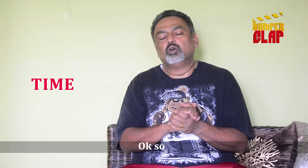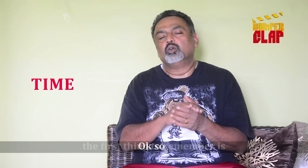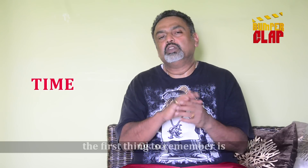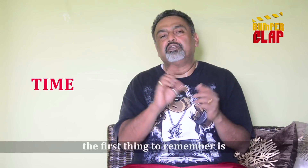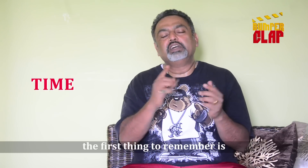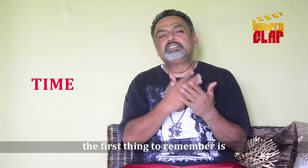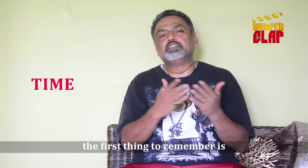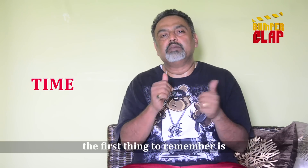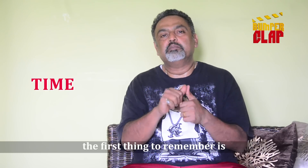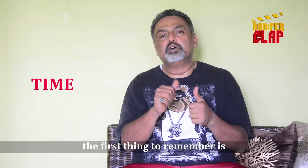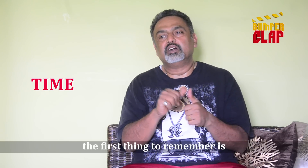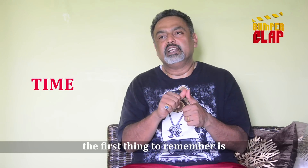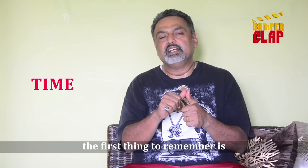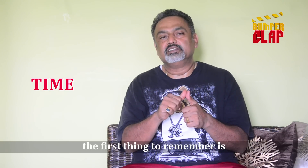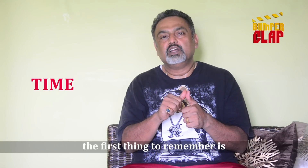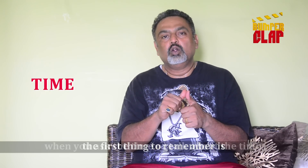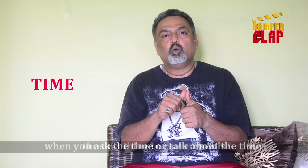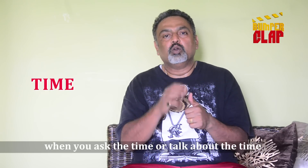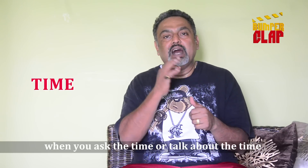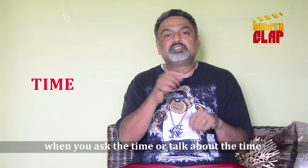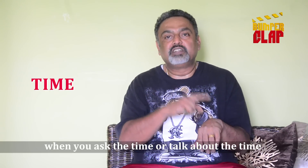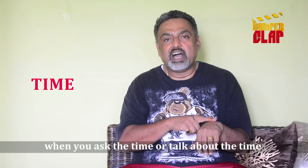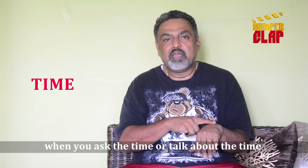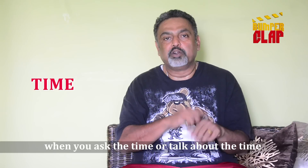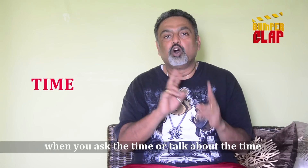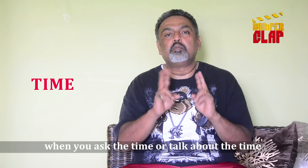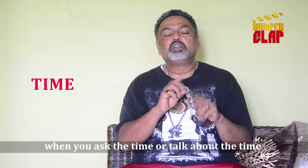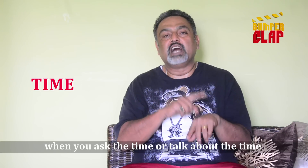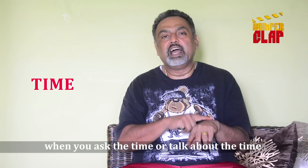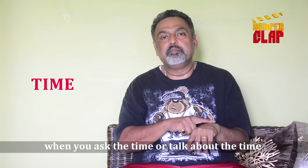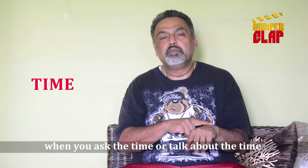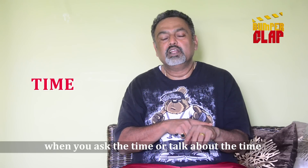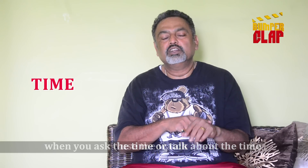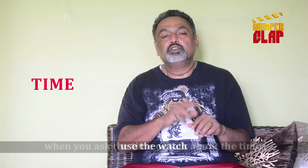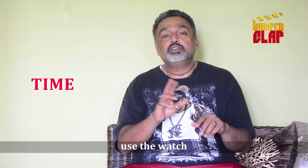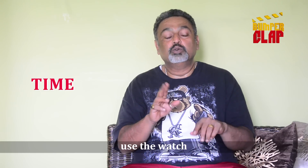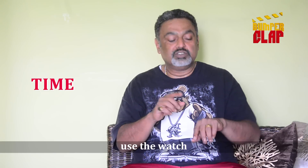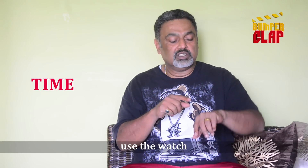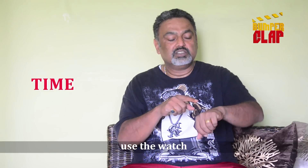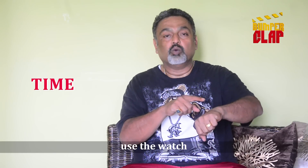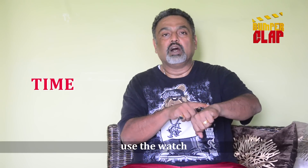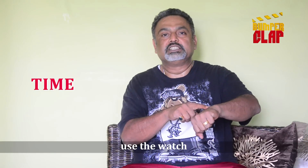the first thing to remember is when you ask the time or talk about time use the watch